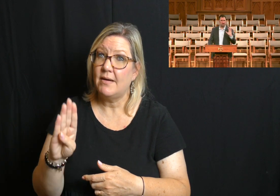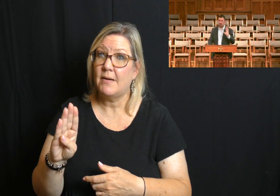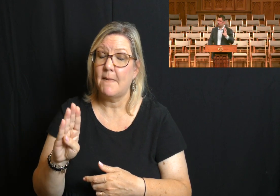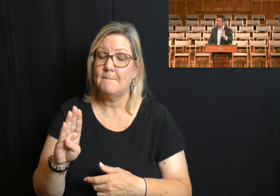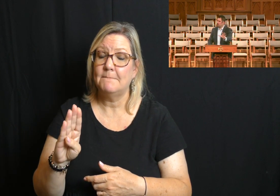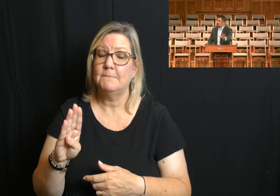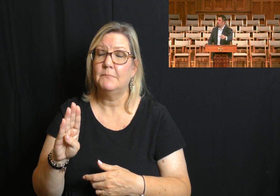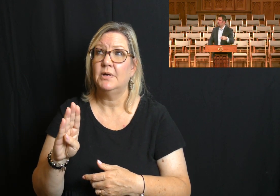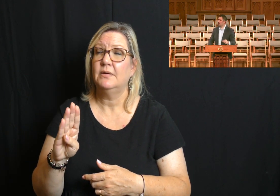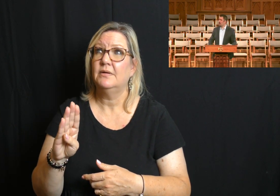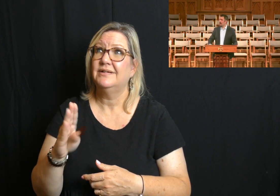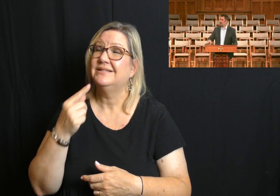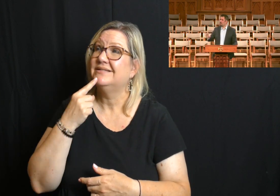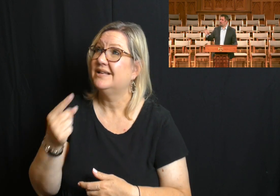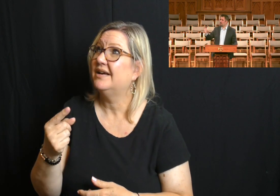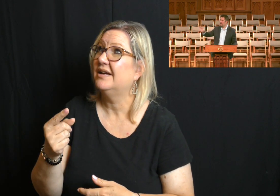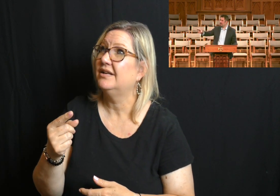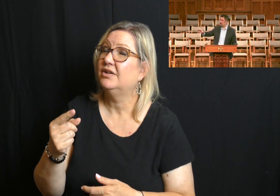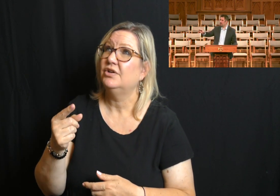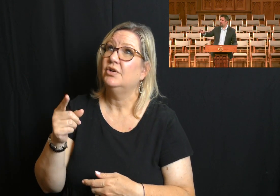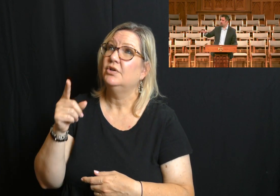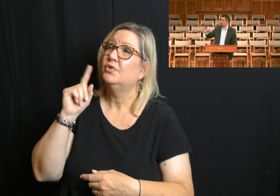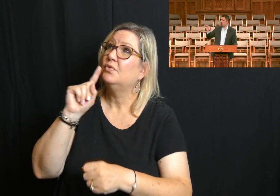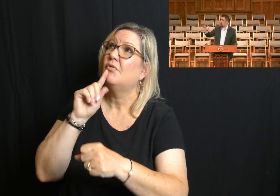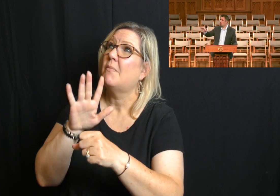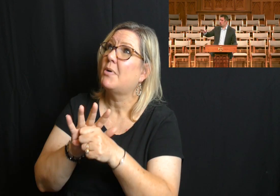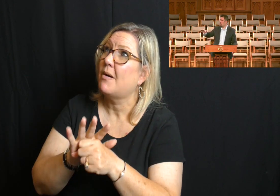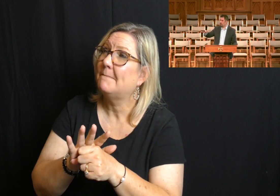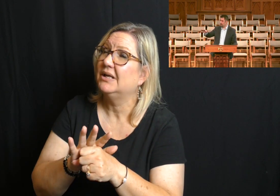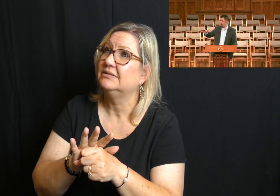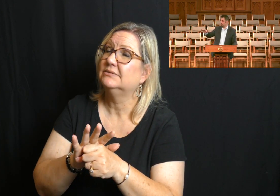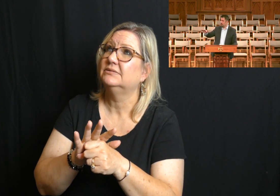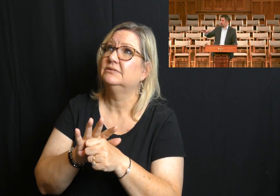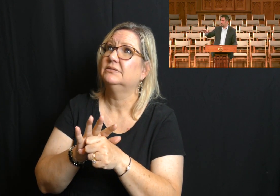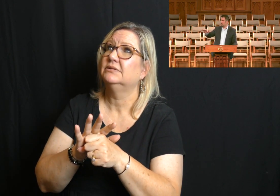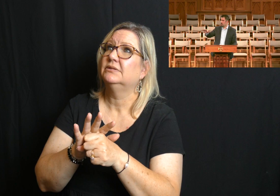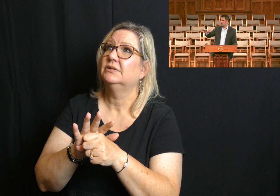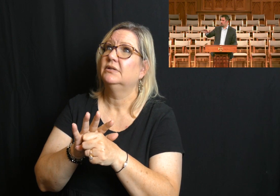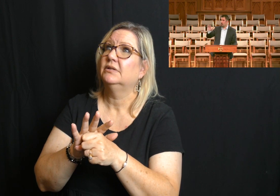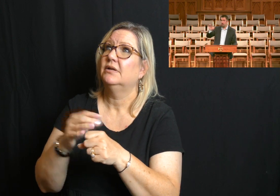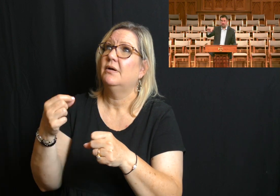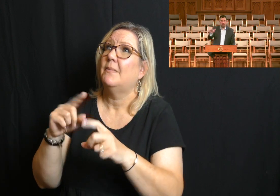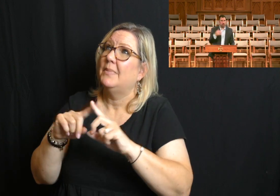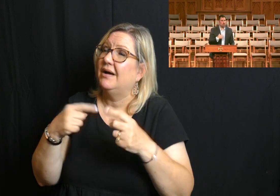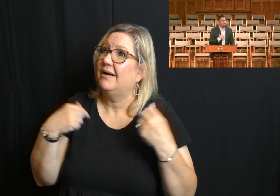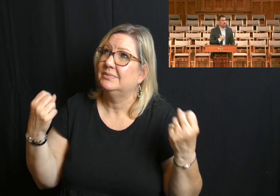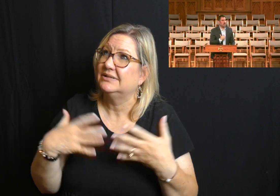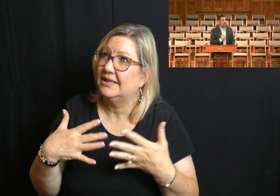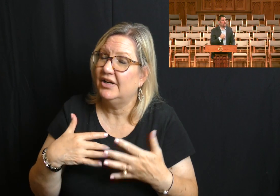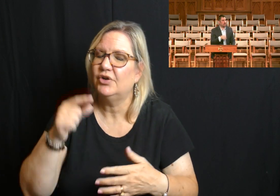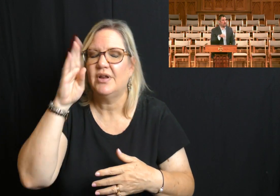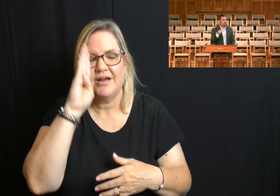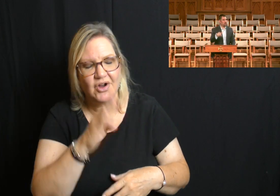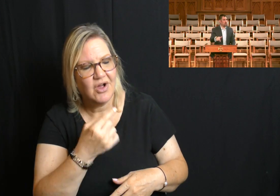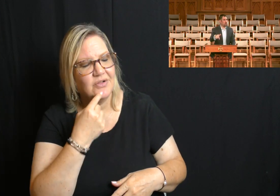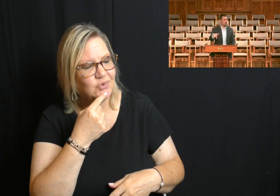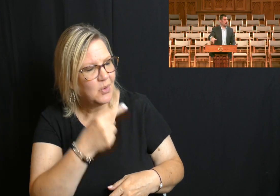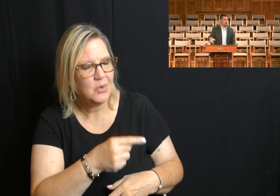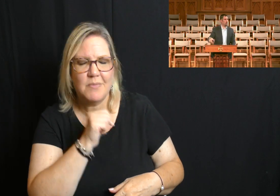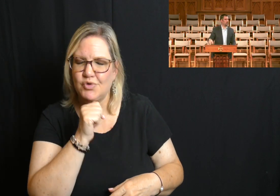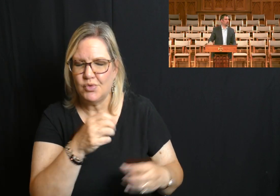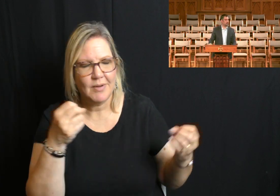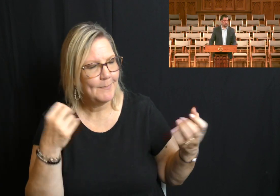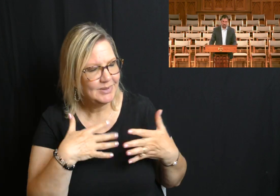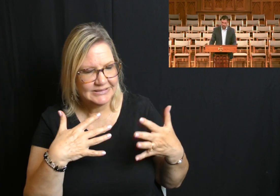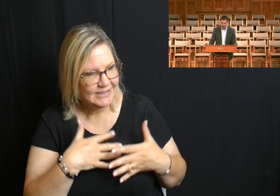like, hey, I'm going to do you well. I am going to take care of you. Don't worry. Don't be afraid because I am your